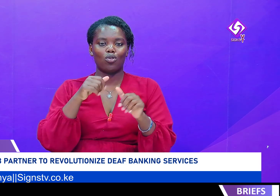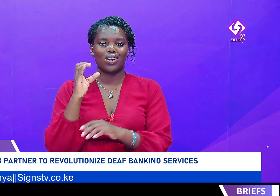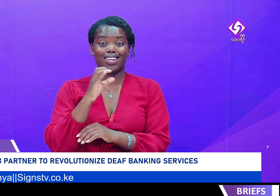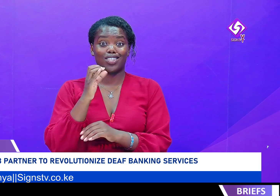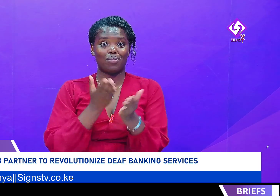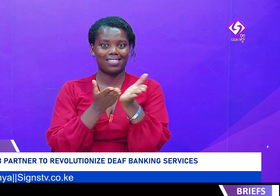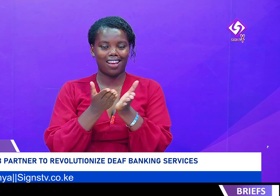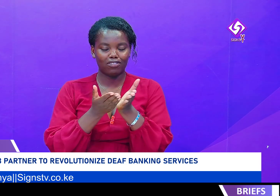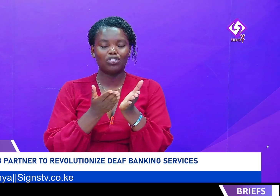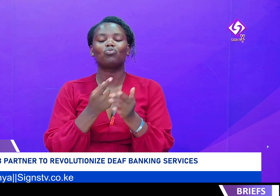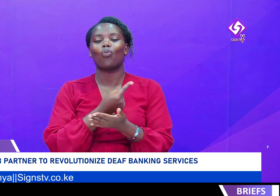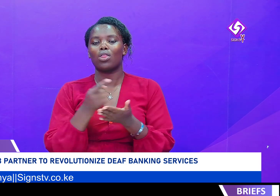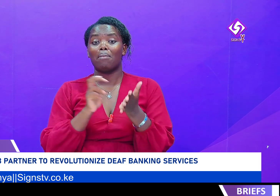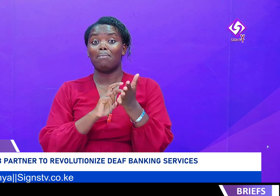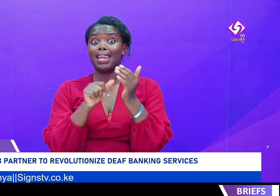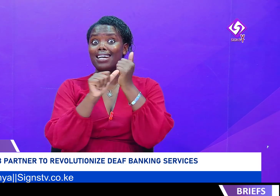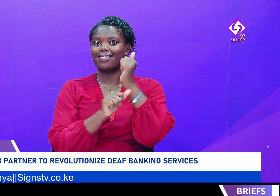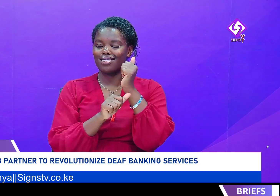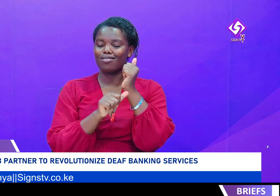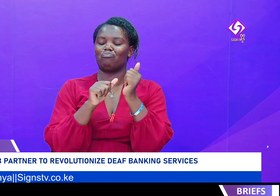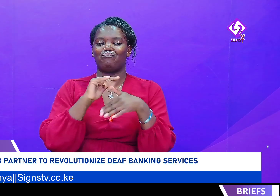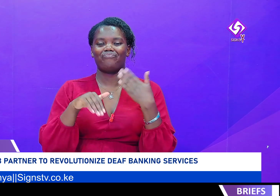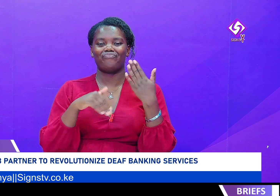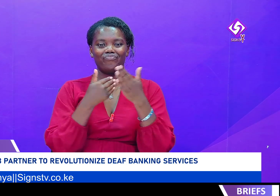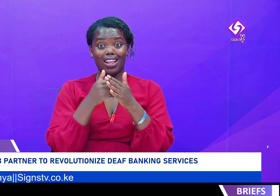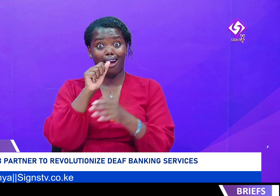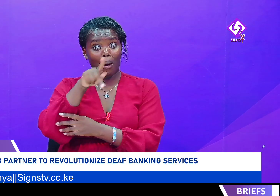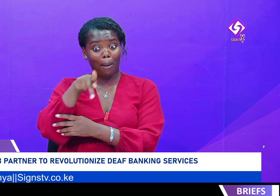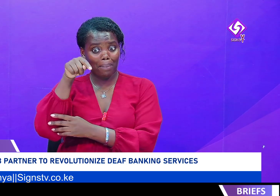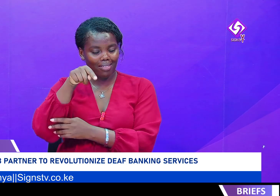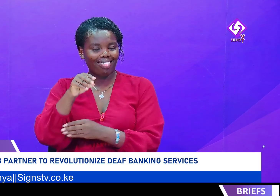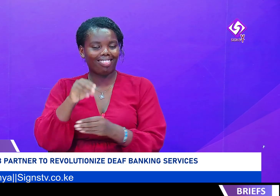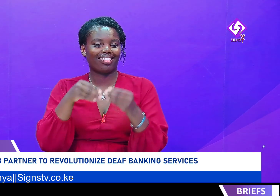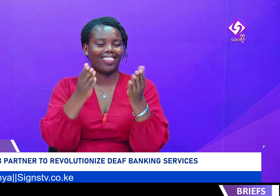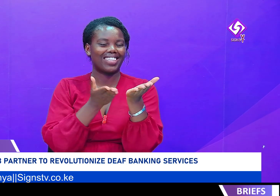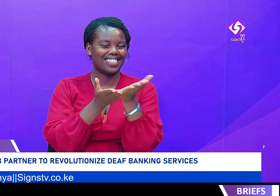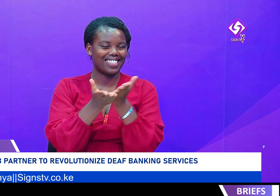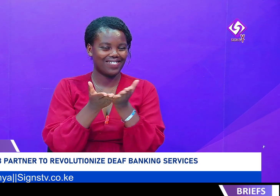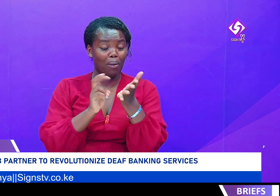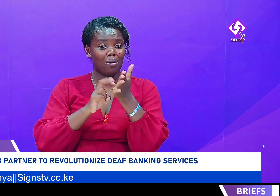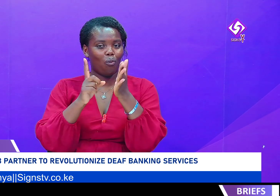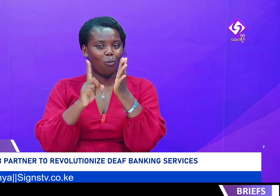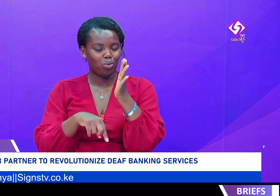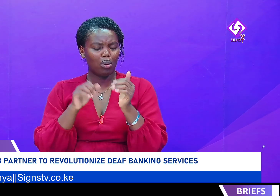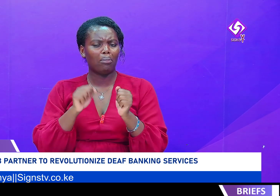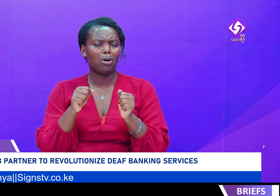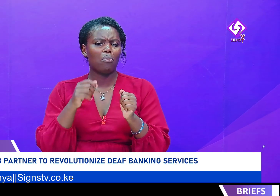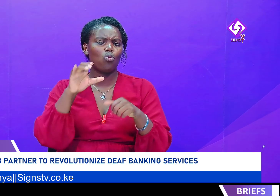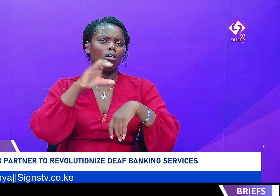This week is about customer service. It's a customer service week. So Assistol app will give services, and this means